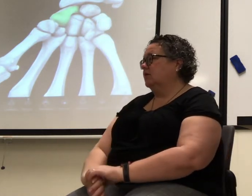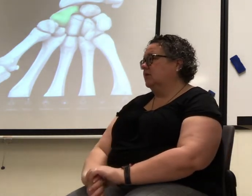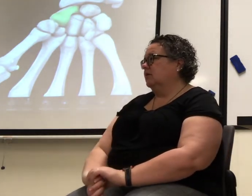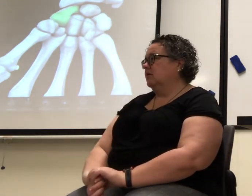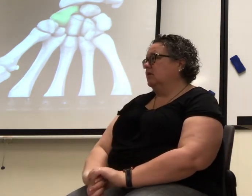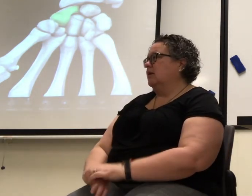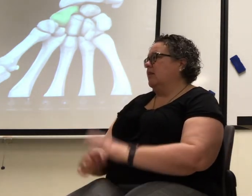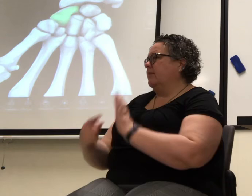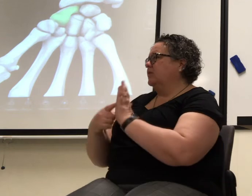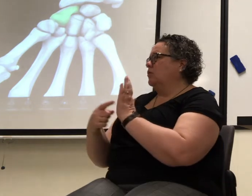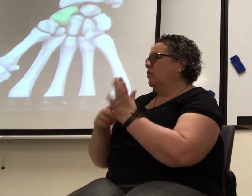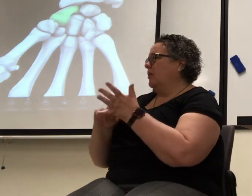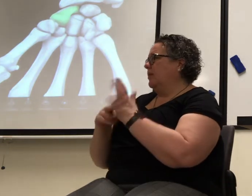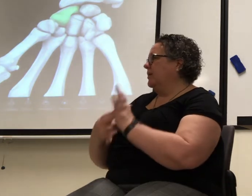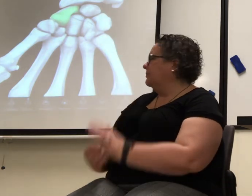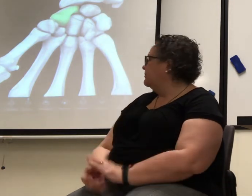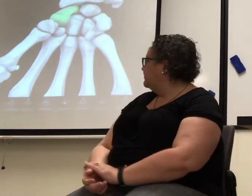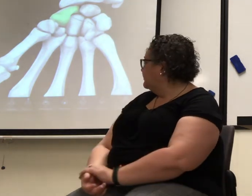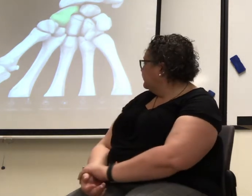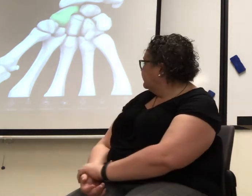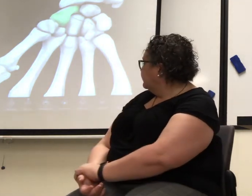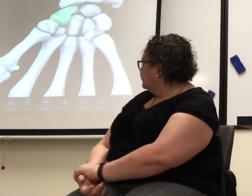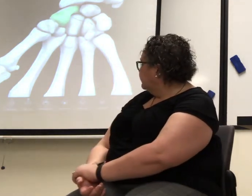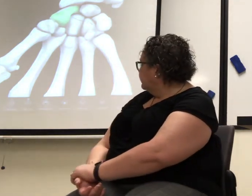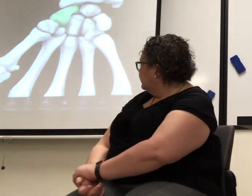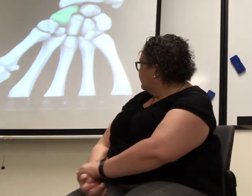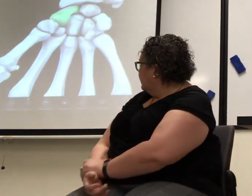well, let me show you what I mean. I'm just